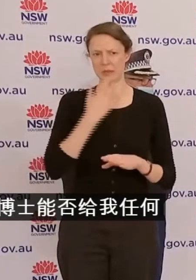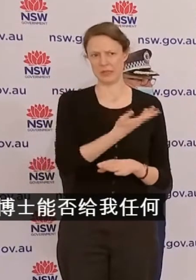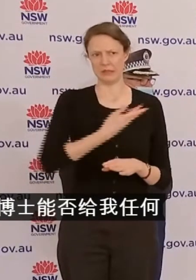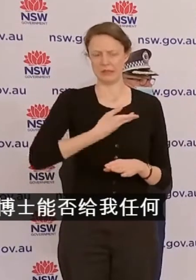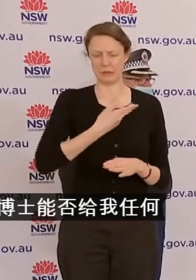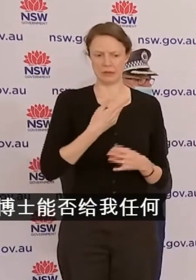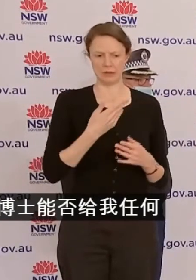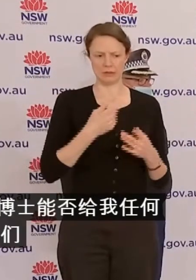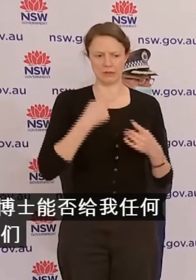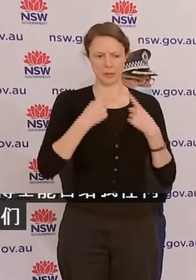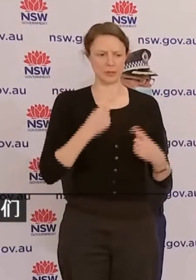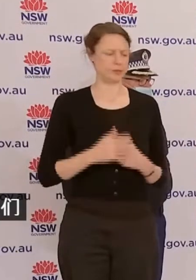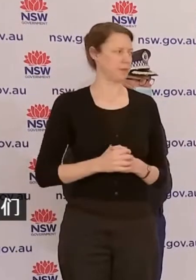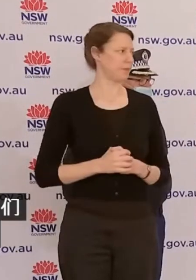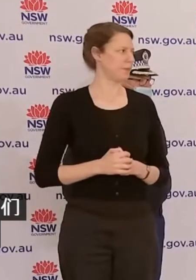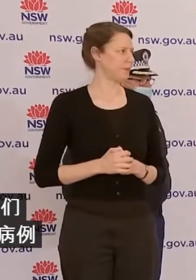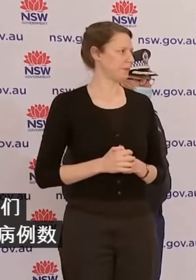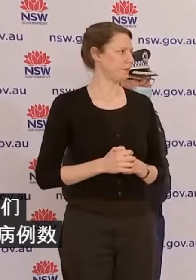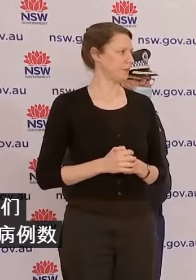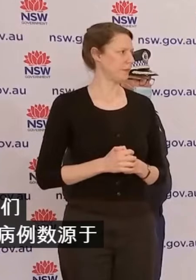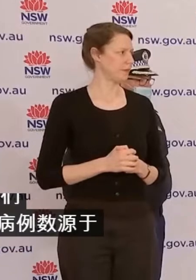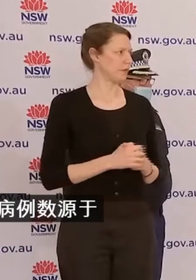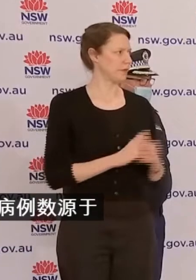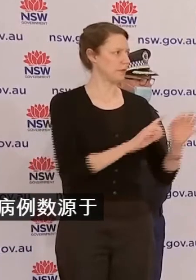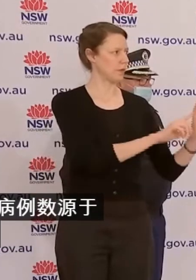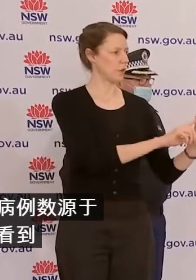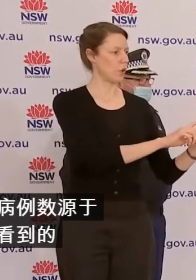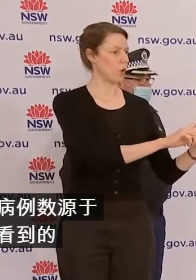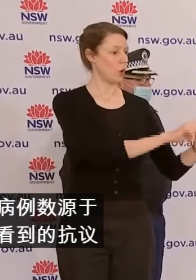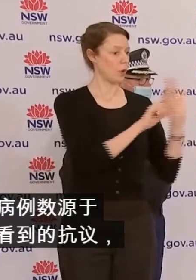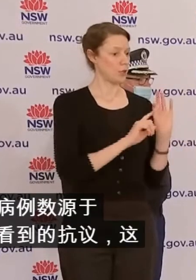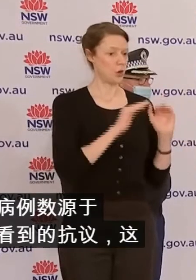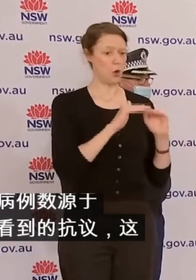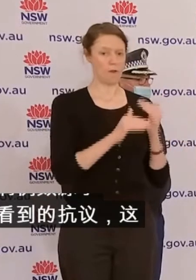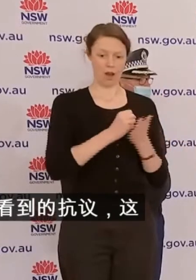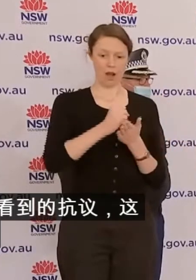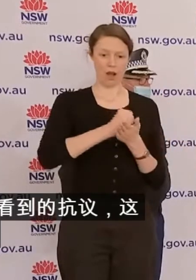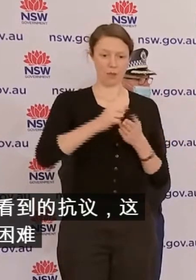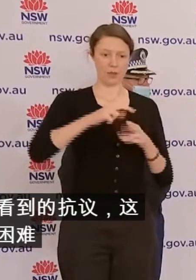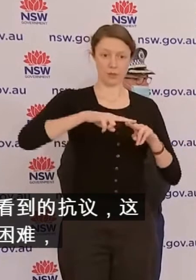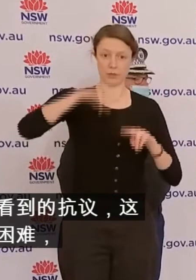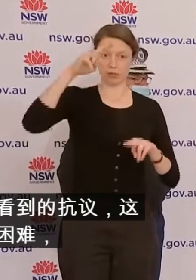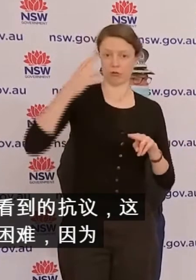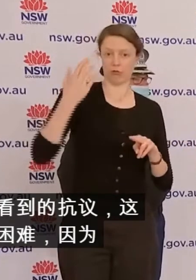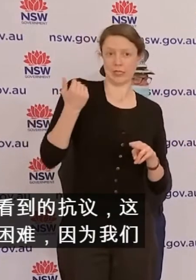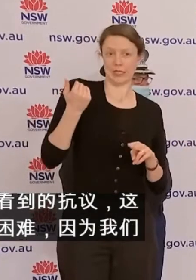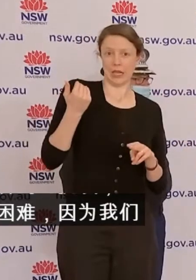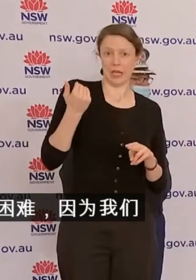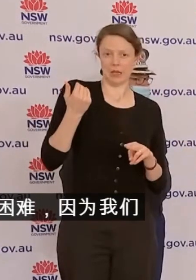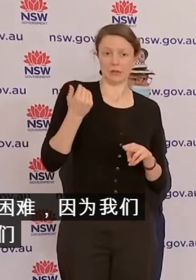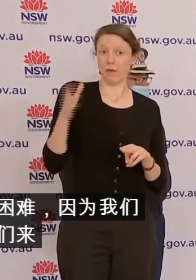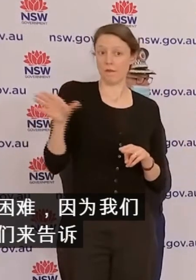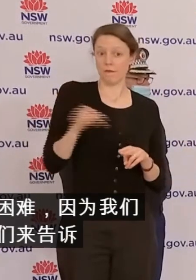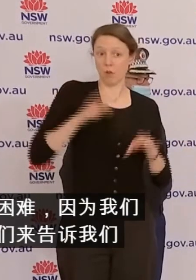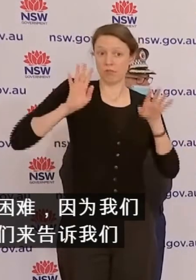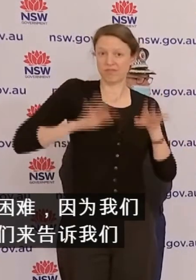indication that the case numbers that we are seeing now have stemmed from the protest that we saw a couple of weeks ago? Look, it's very difficult because we do rely